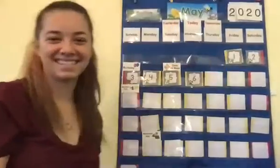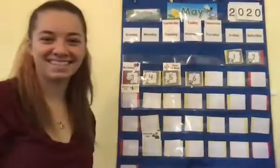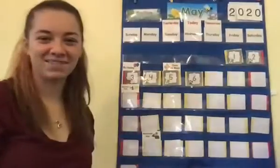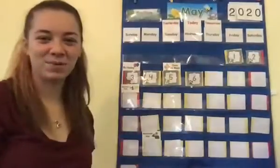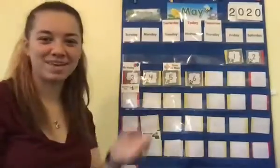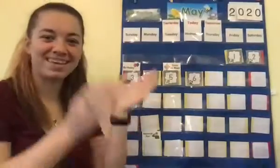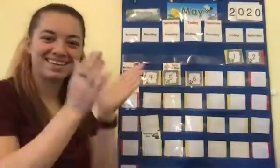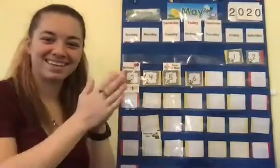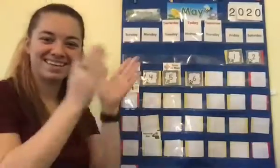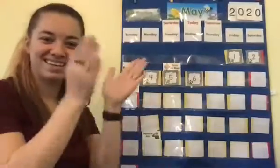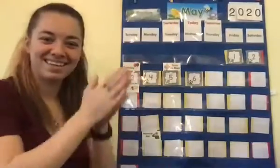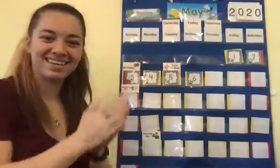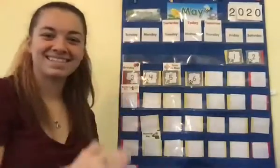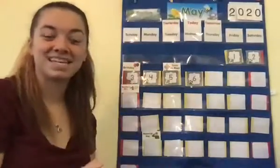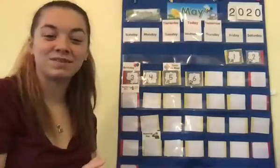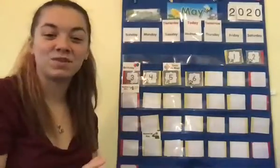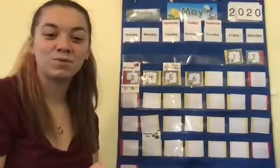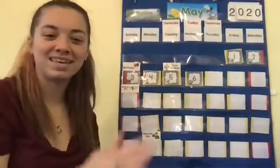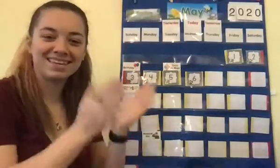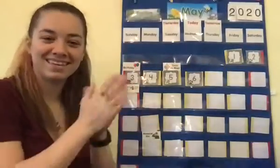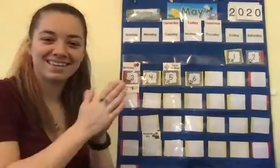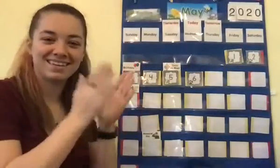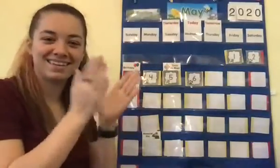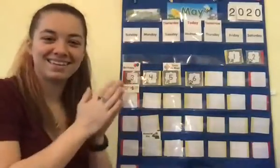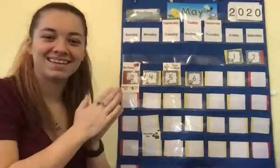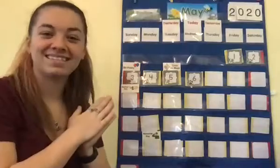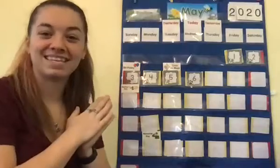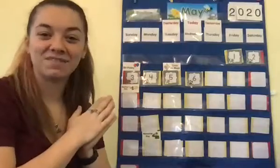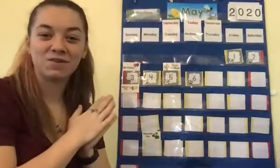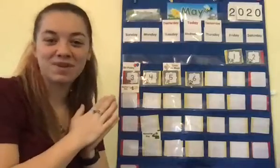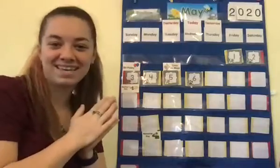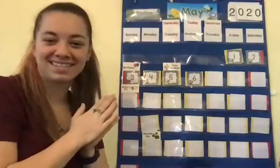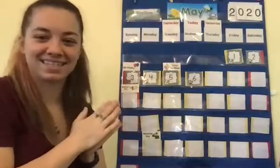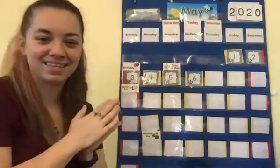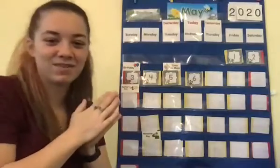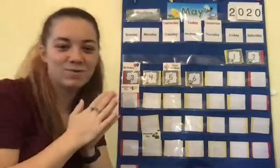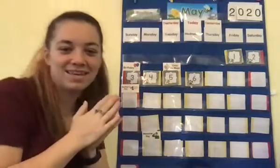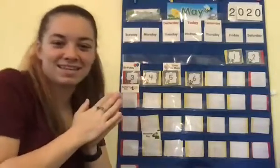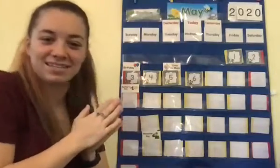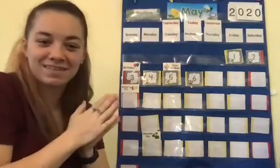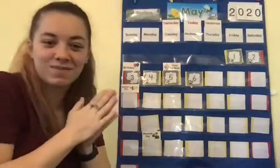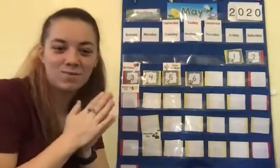of the week. Days of the week. Days of the week. Days of the week. Days of the week.